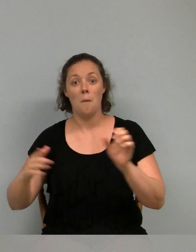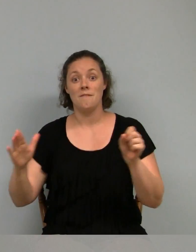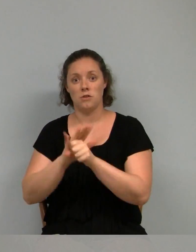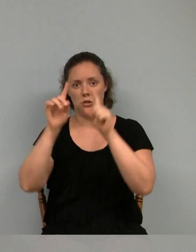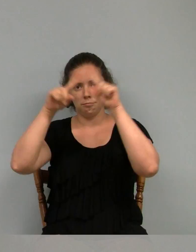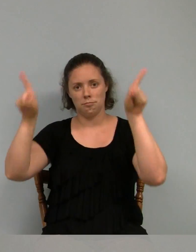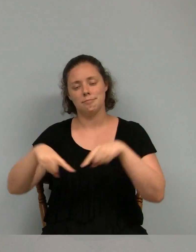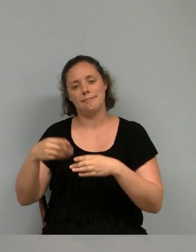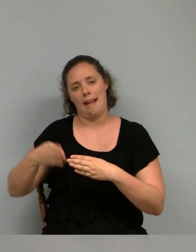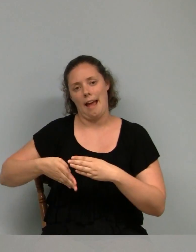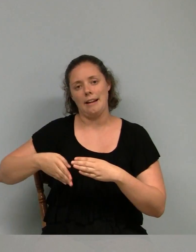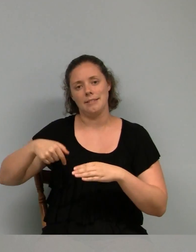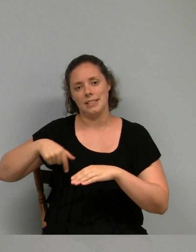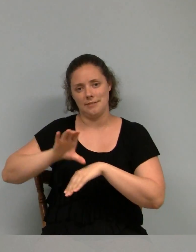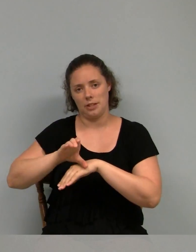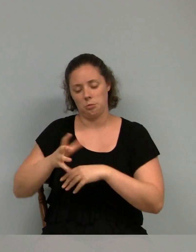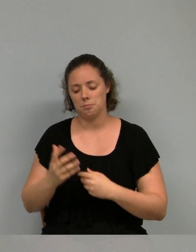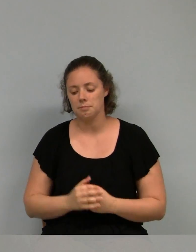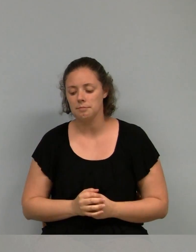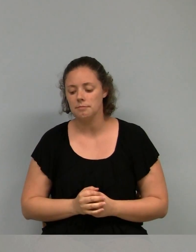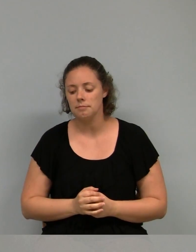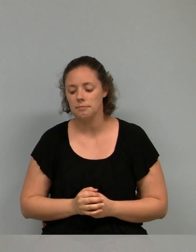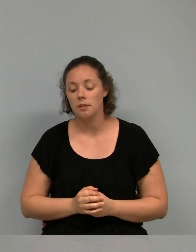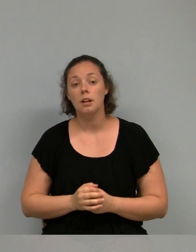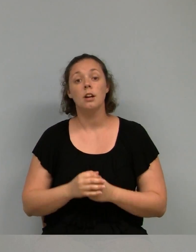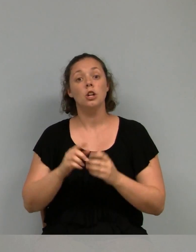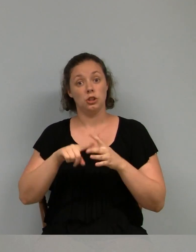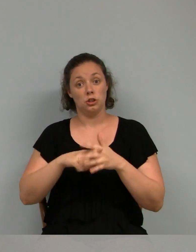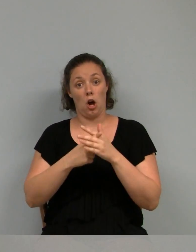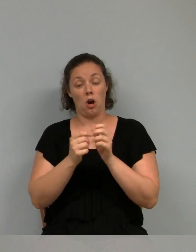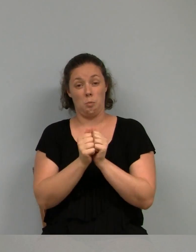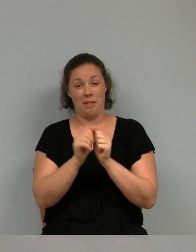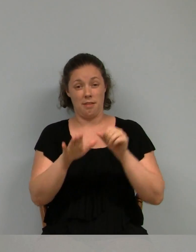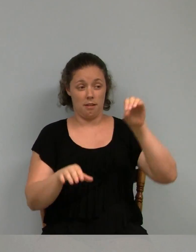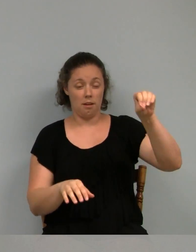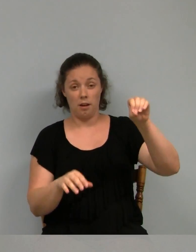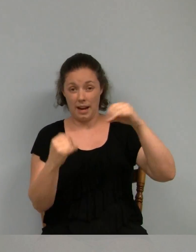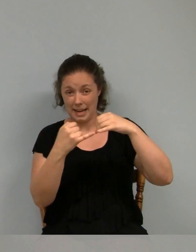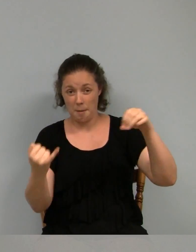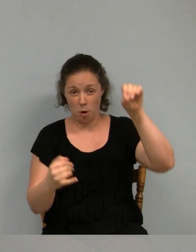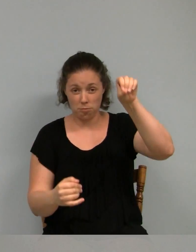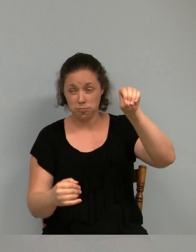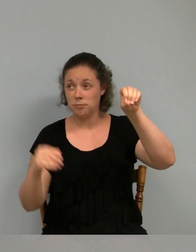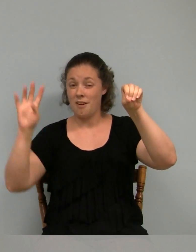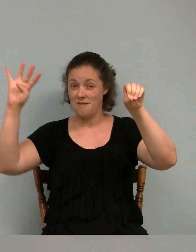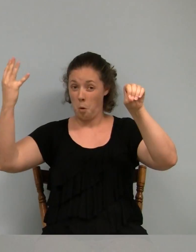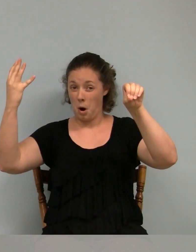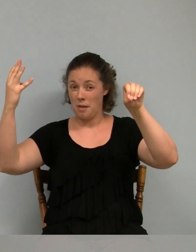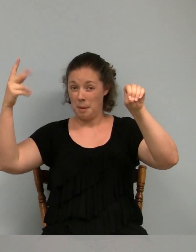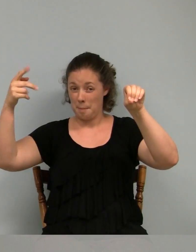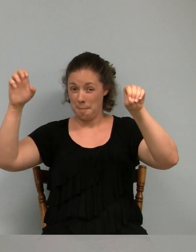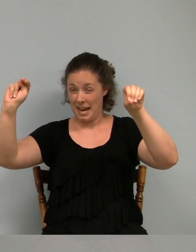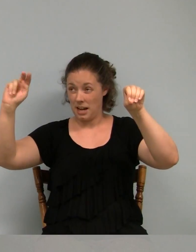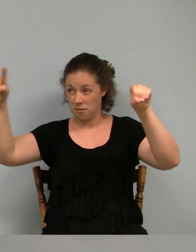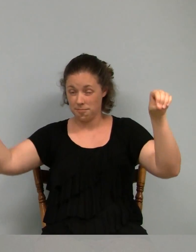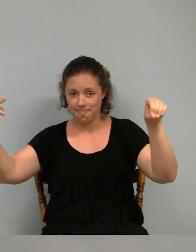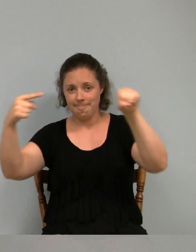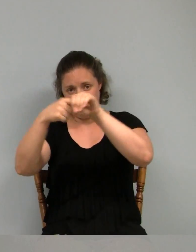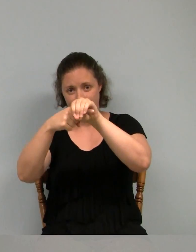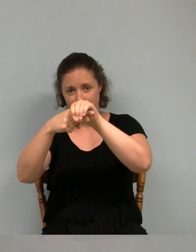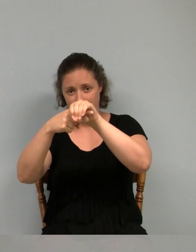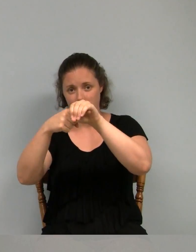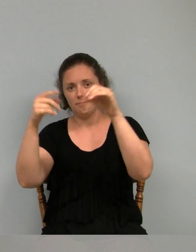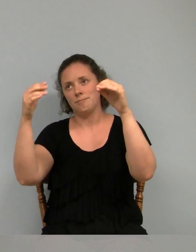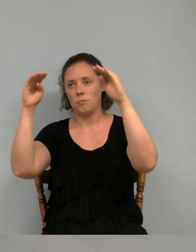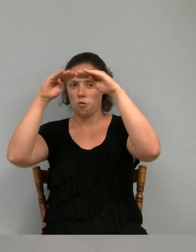video. Start wiring the jumper cable female end to the 4th pin across the top row. It